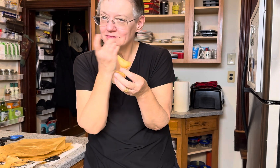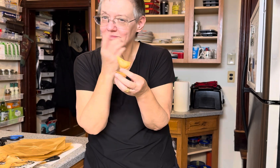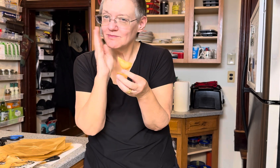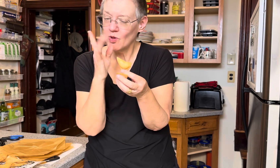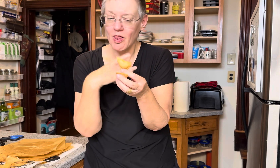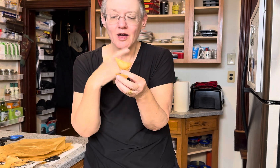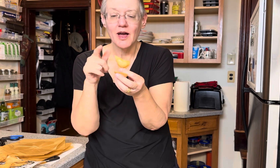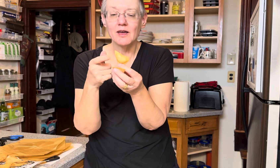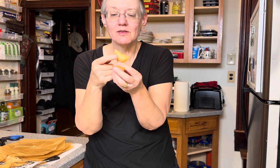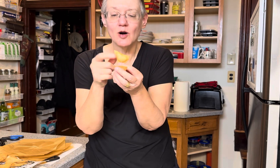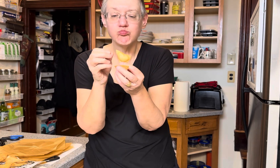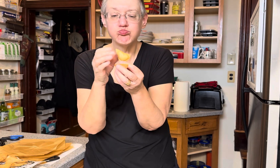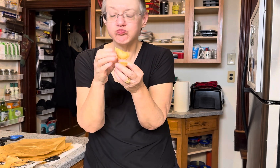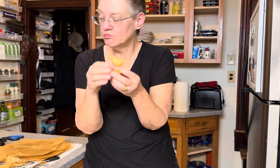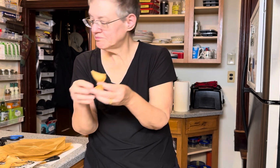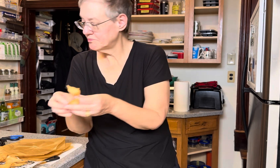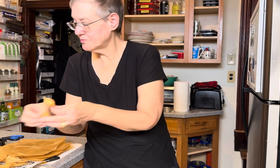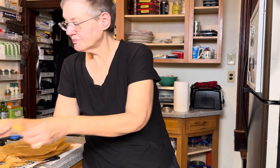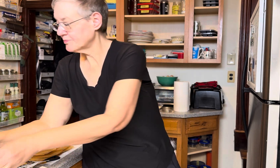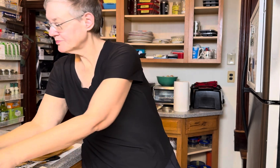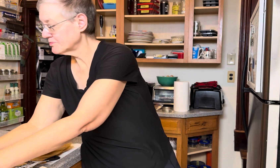Dale's gonna like that.